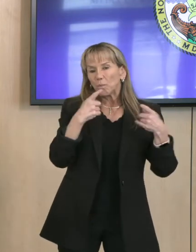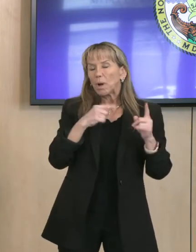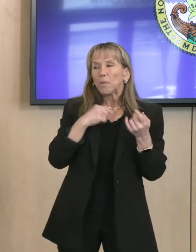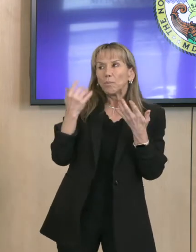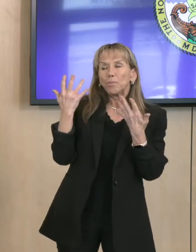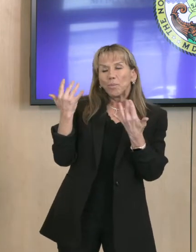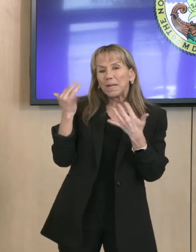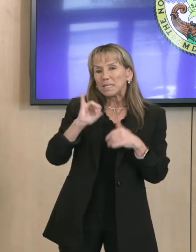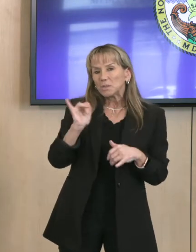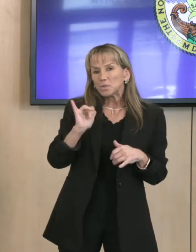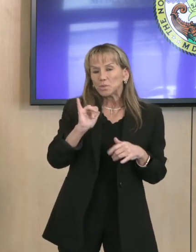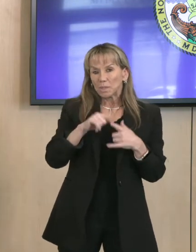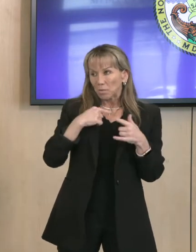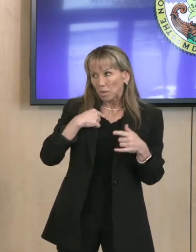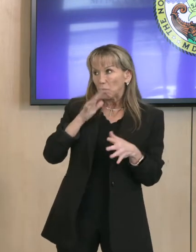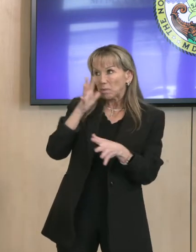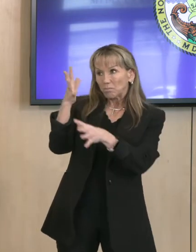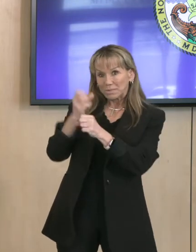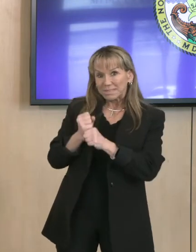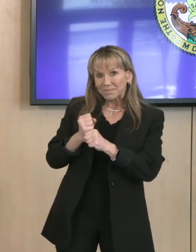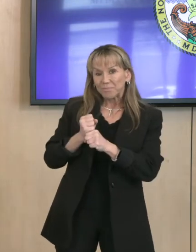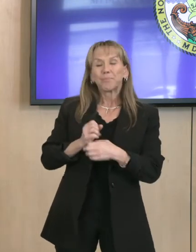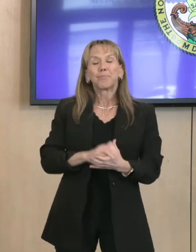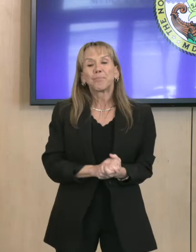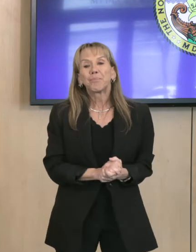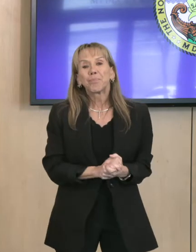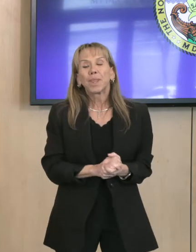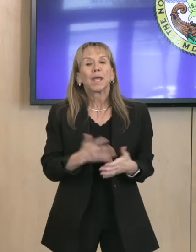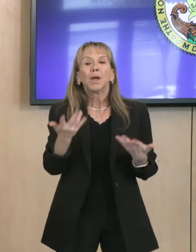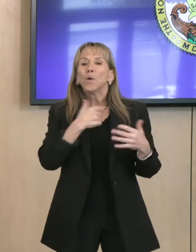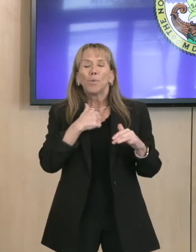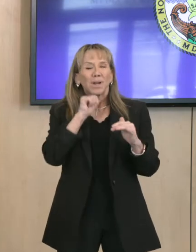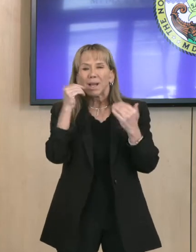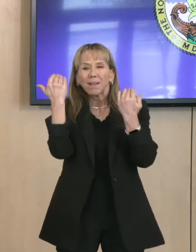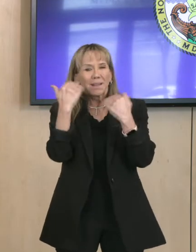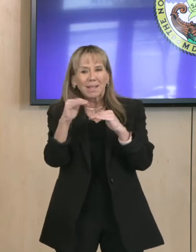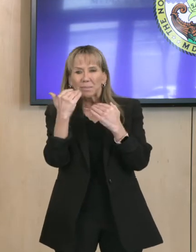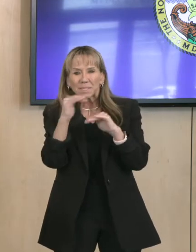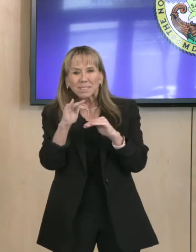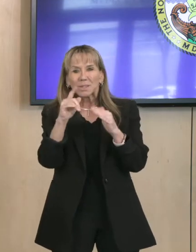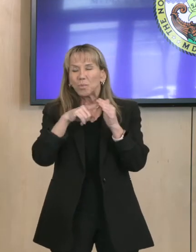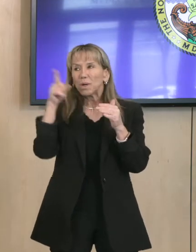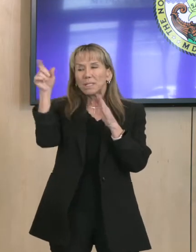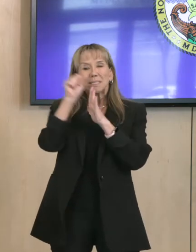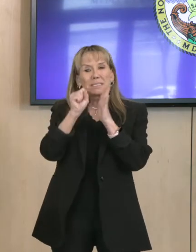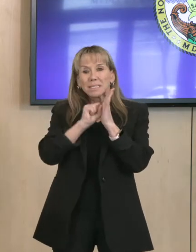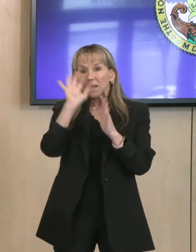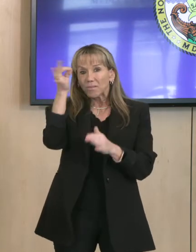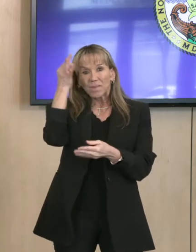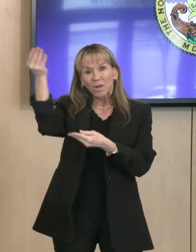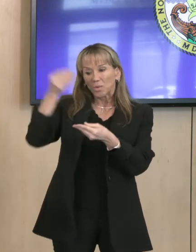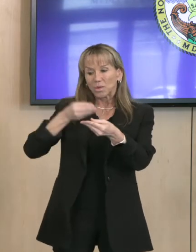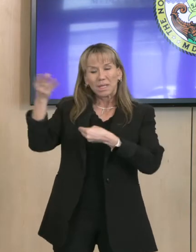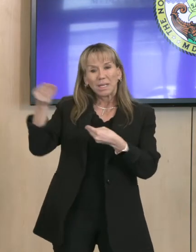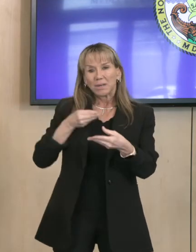that we will actually receive that as well. But we're not simply limited by what we're given by the state or federal government. There are opportunities that present itself